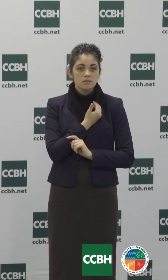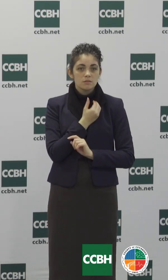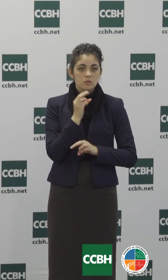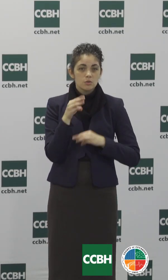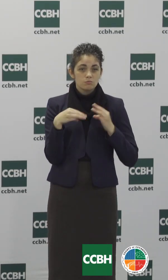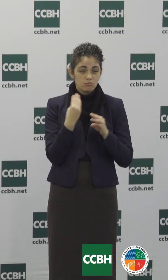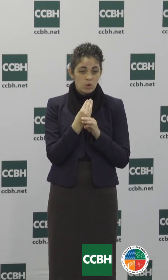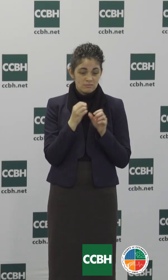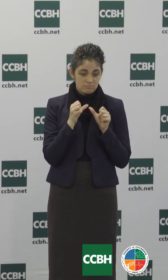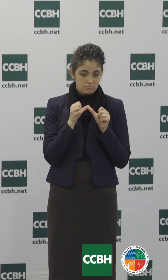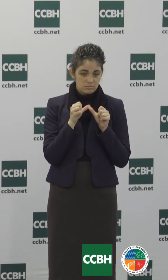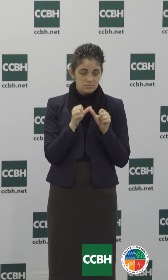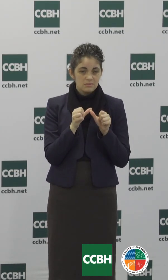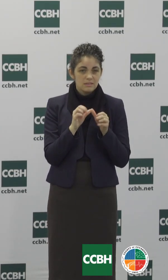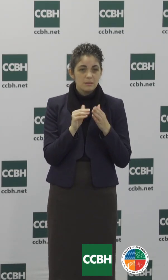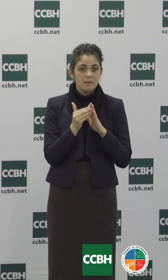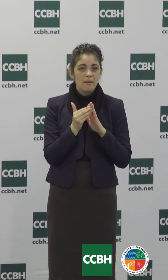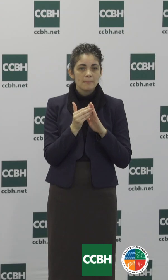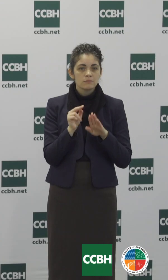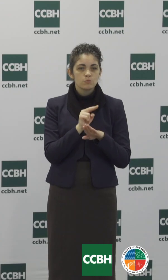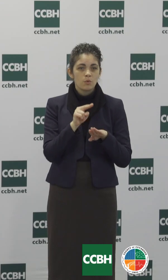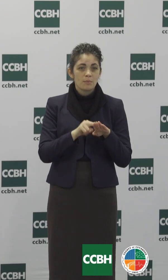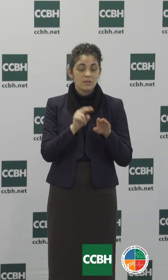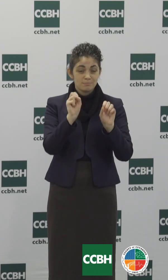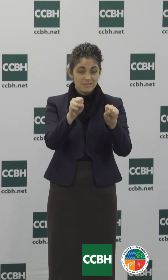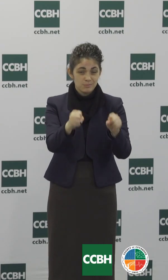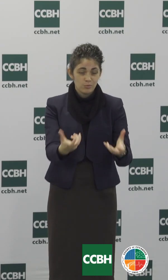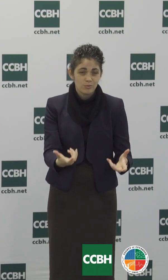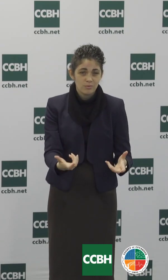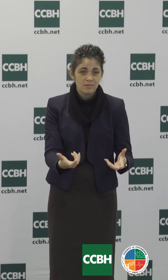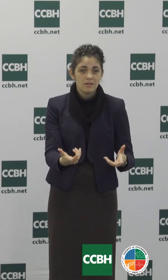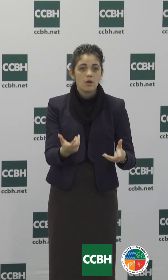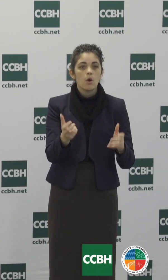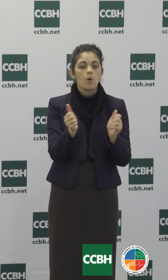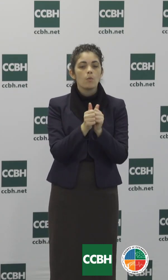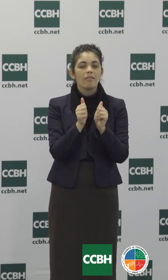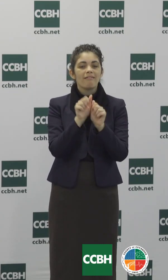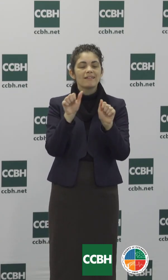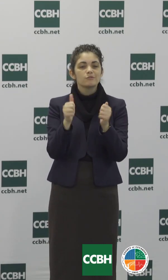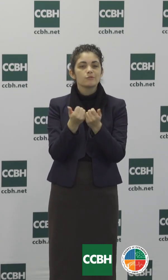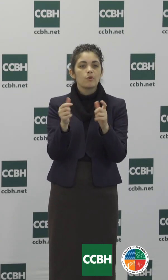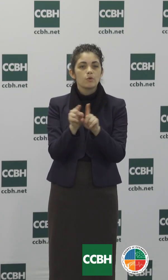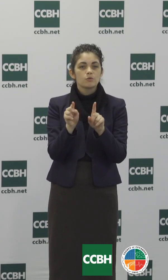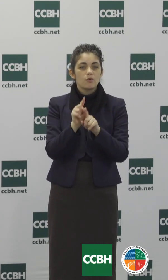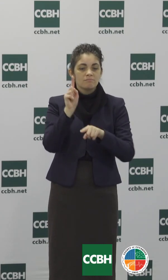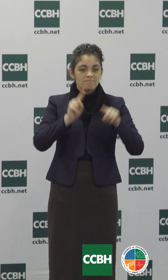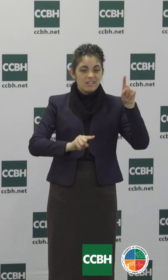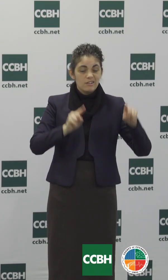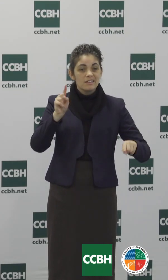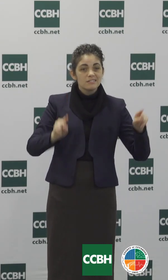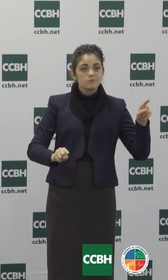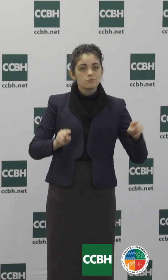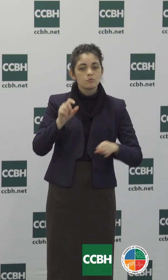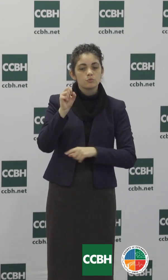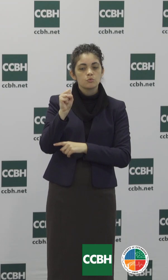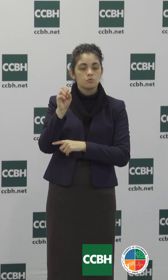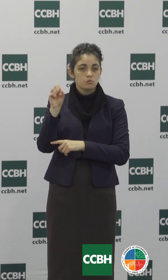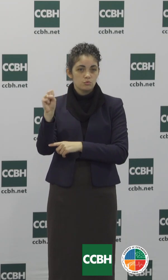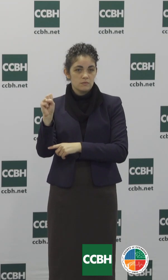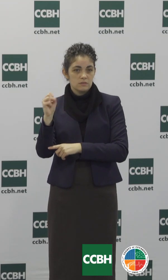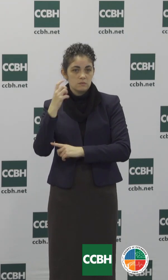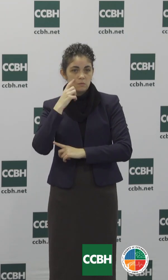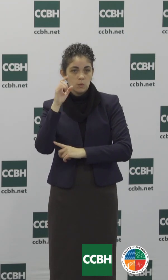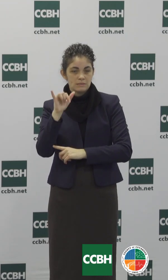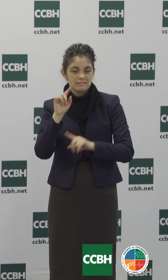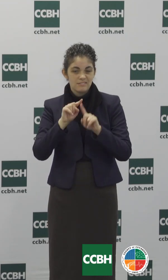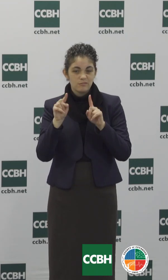some sense of normalcy to meet basic needs. Along with those agencies are a range of social service points of